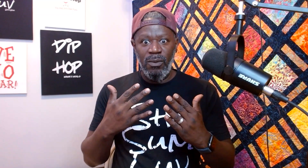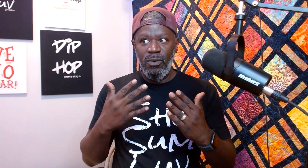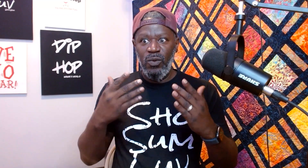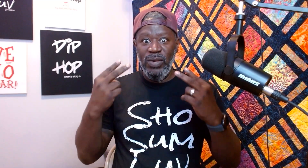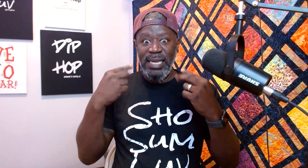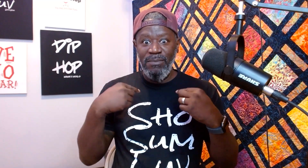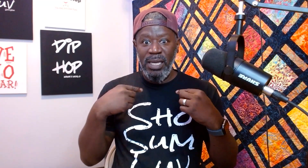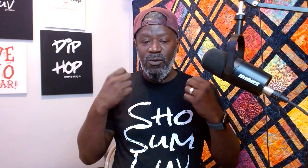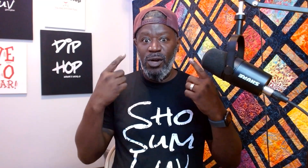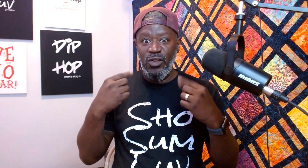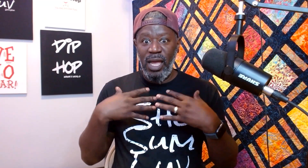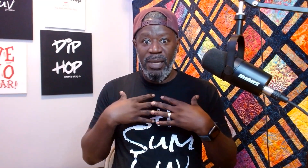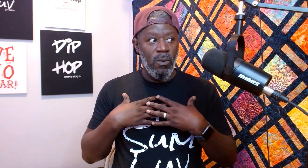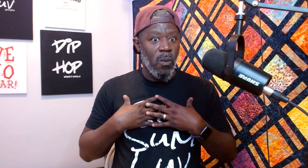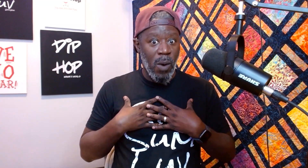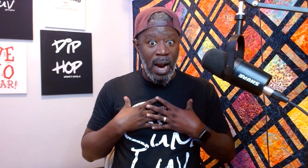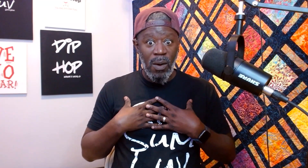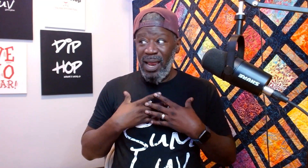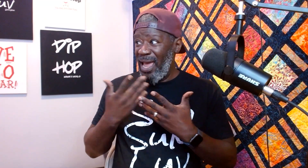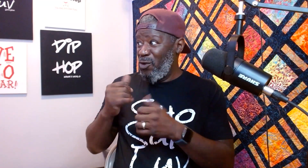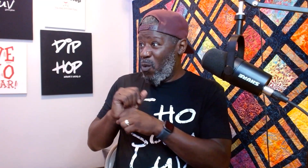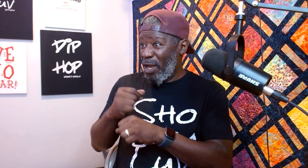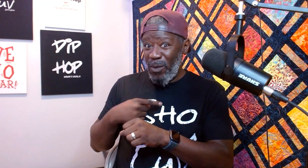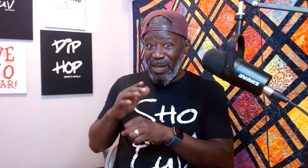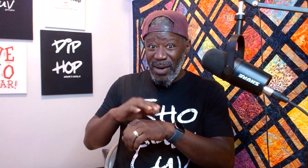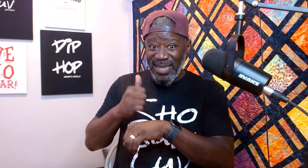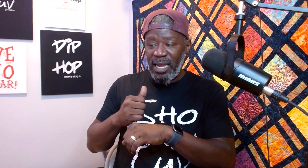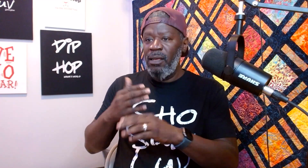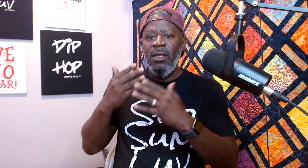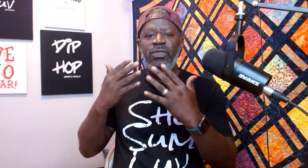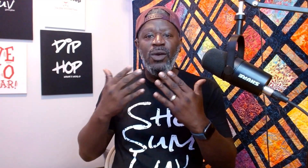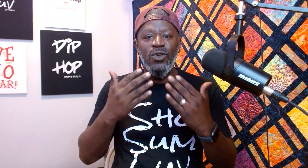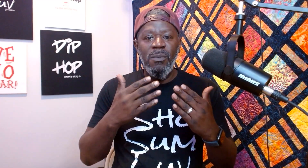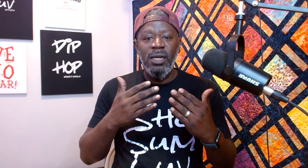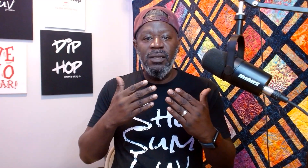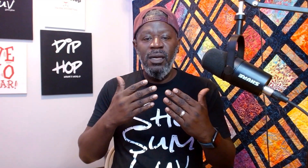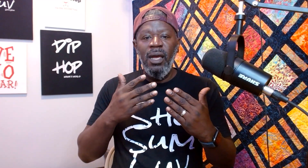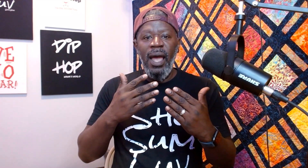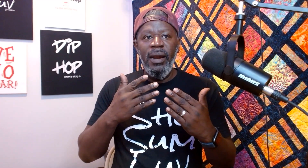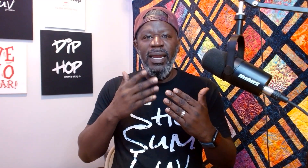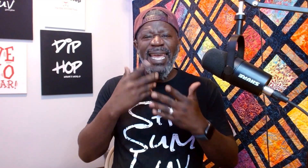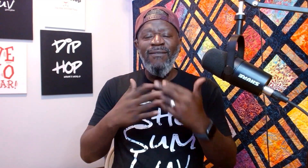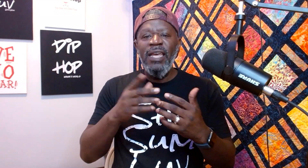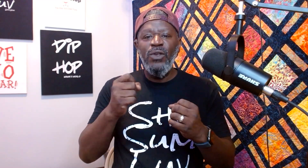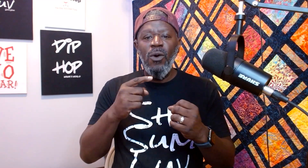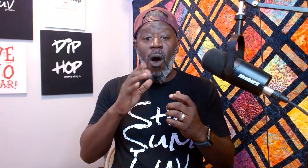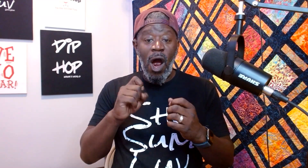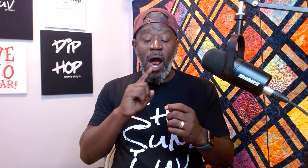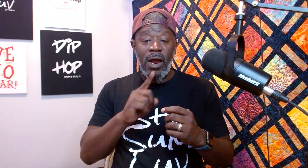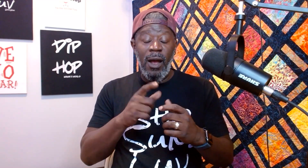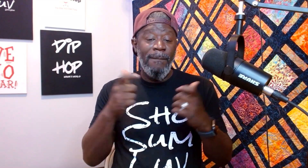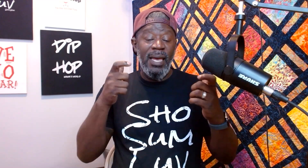Thank you. You see me? You understand me? Wow. And you working with me on this set? Thank you so much. And even if